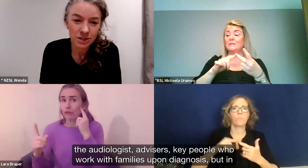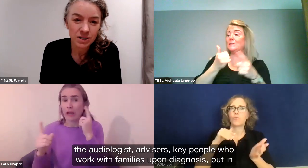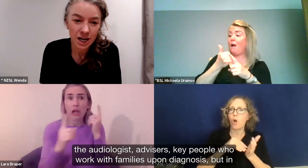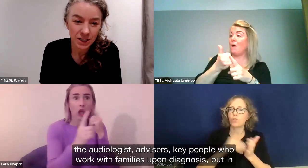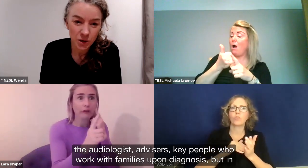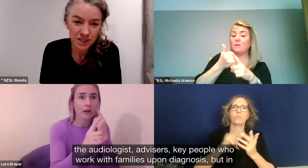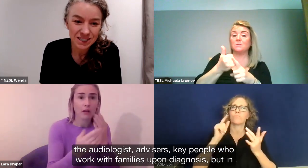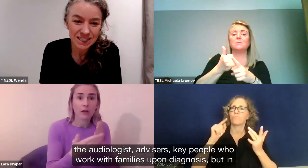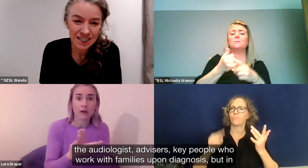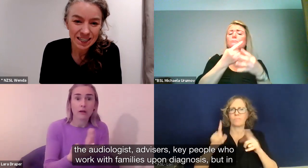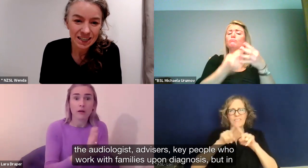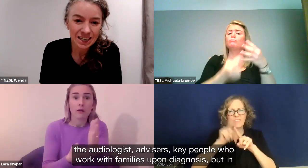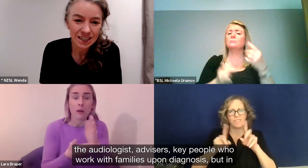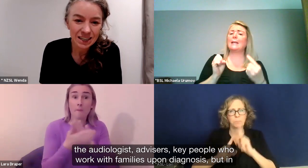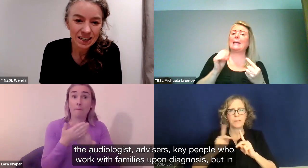upon diagnosis.